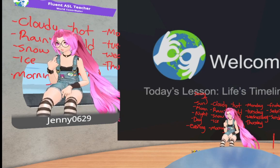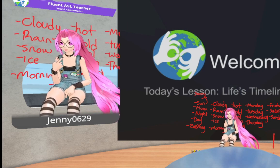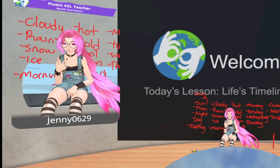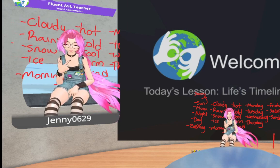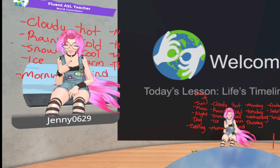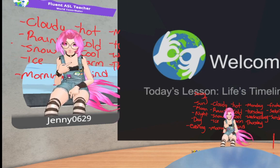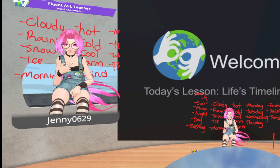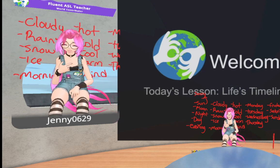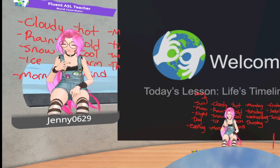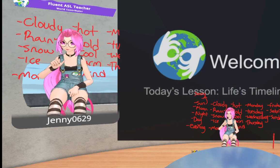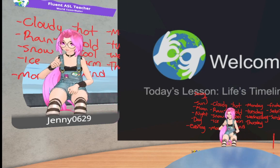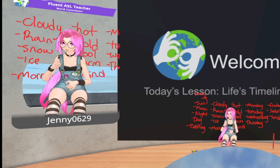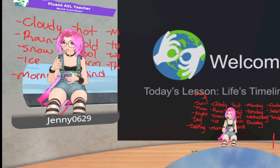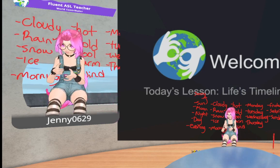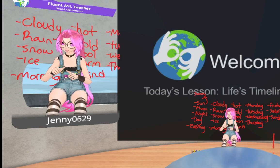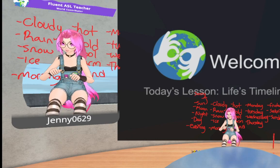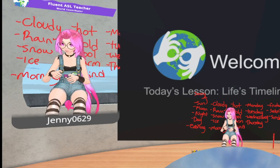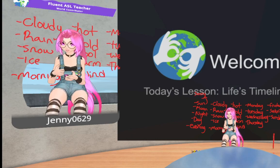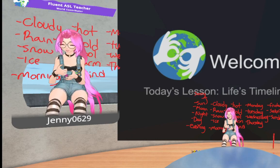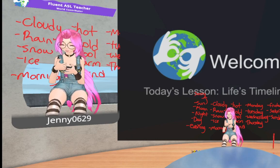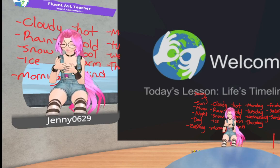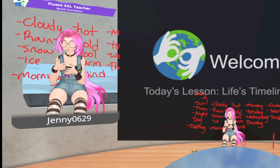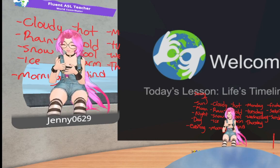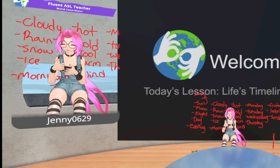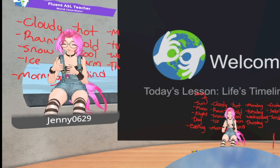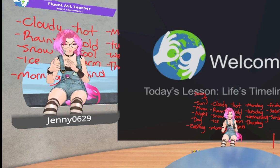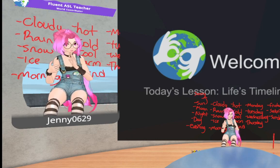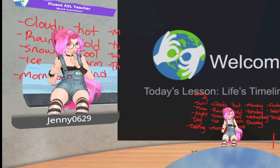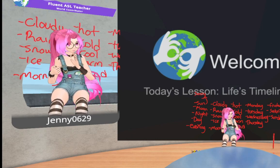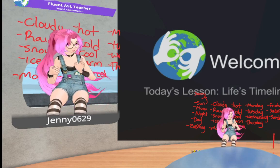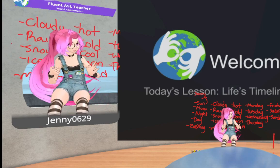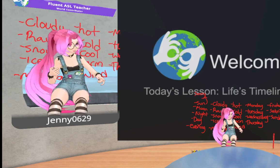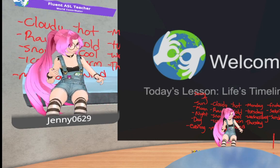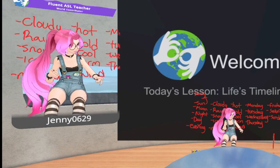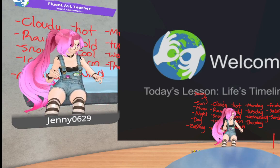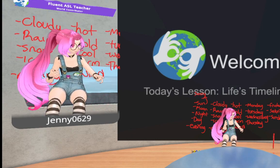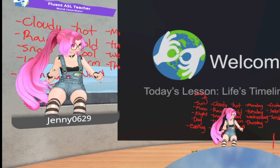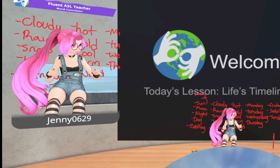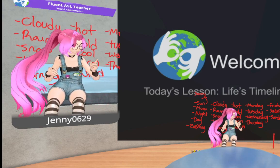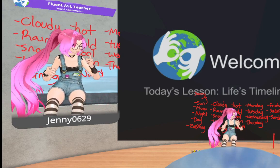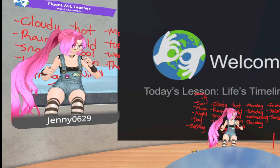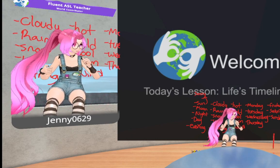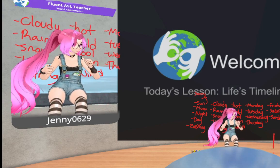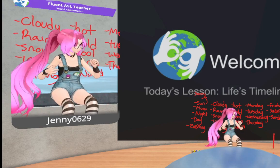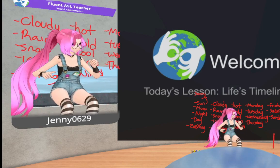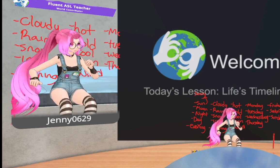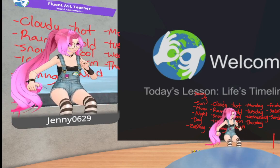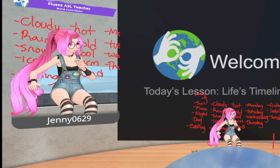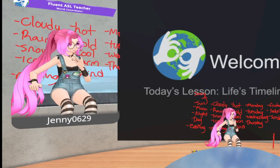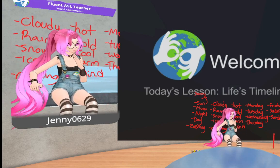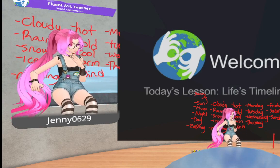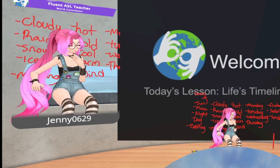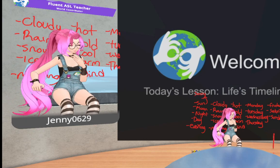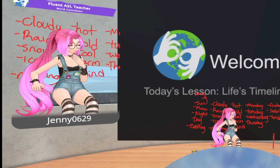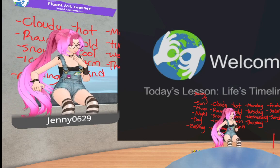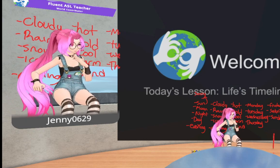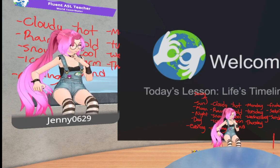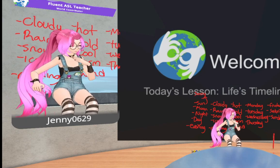mouth open. But yeah, it can be, and that could be helpful. Merc, did you have a question before I forget?